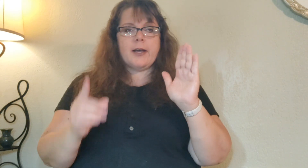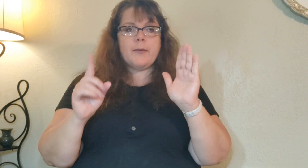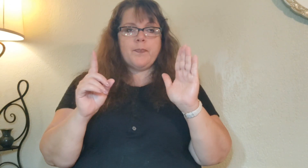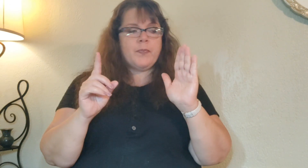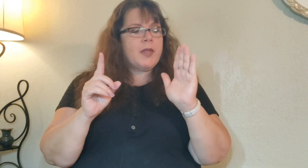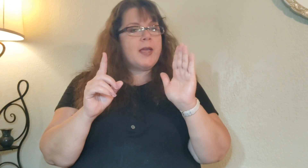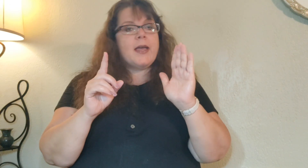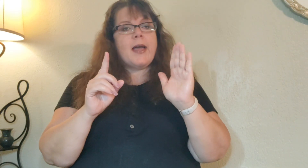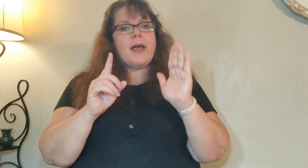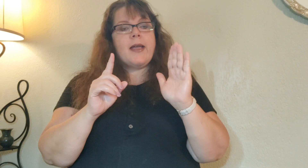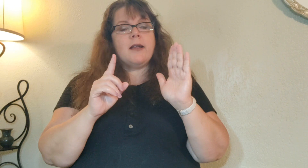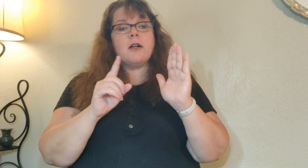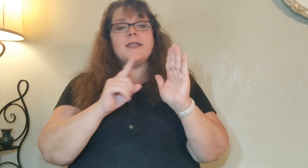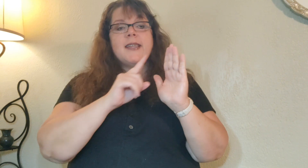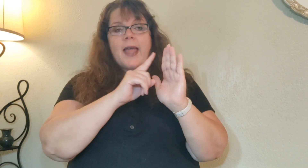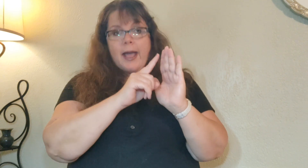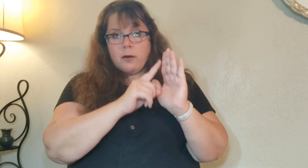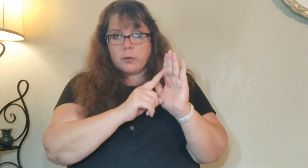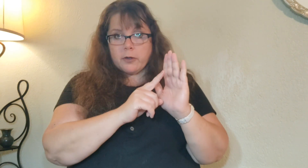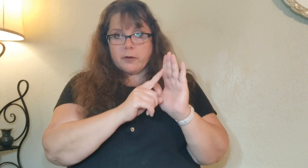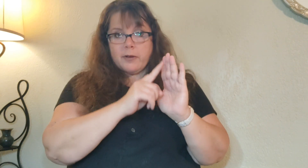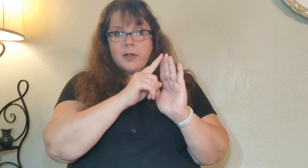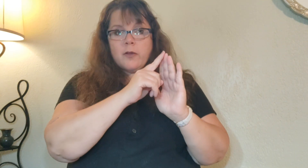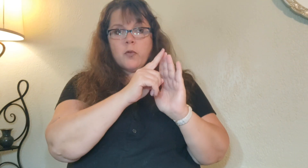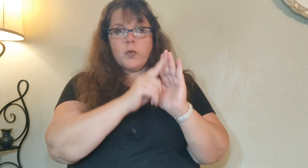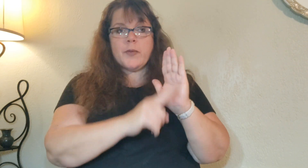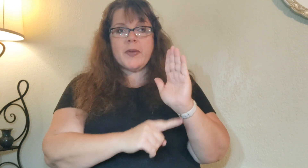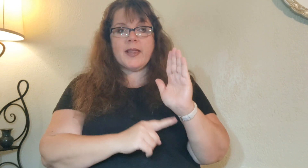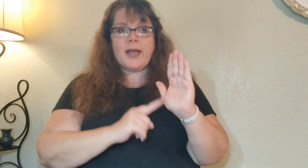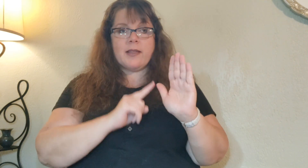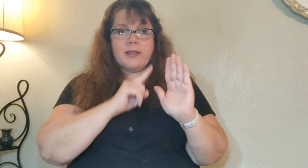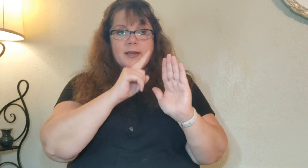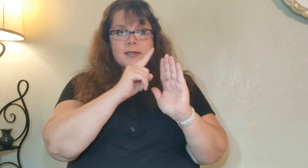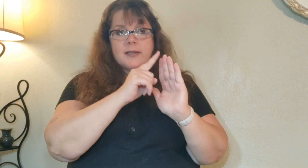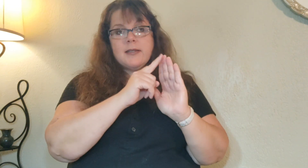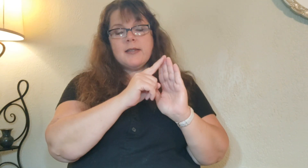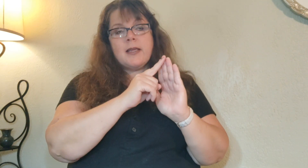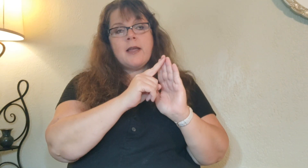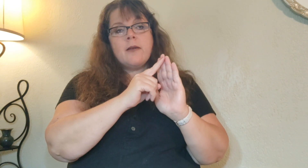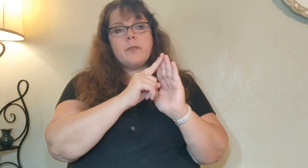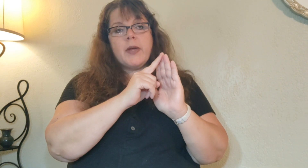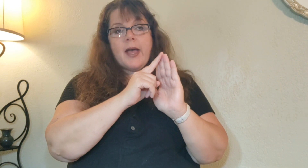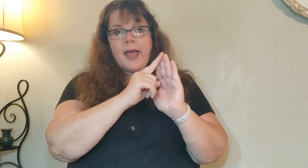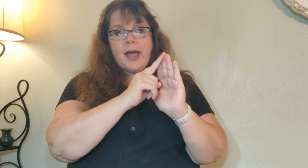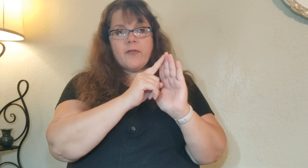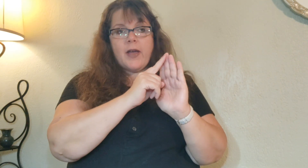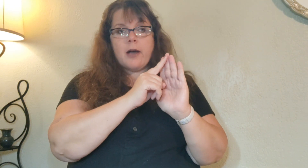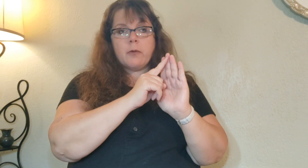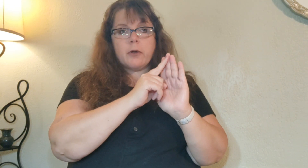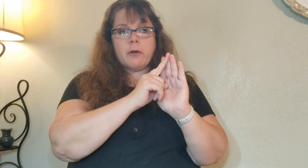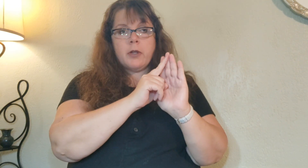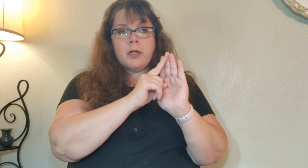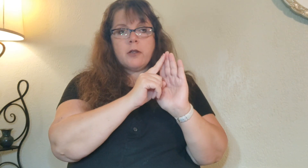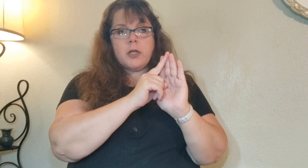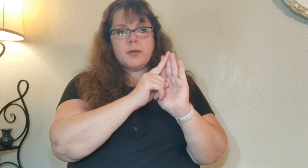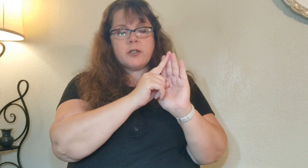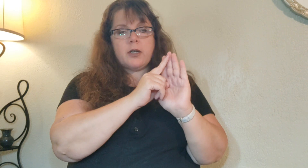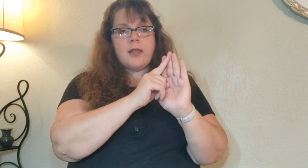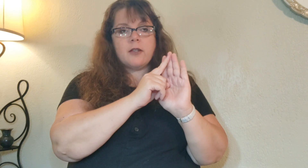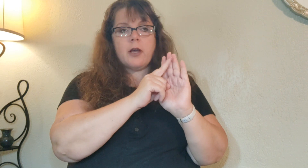up, and because an hour would be like this, but a half hour, you would start at the